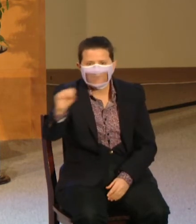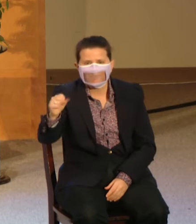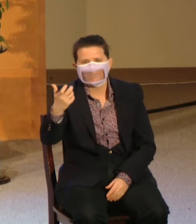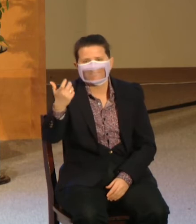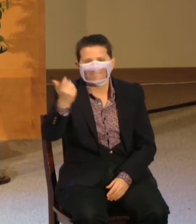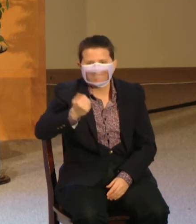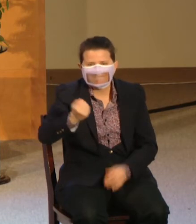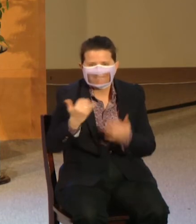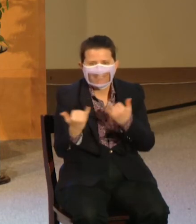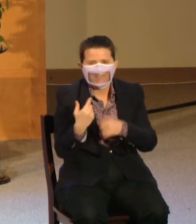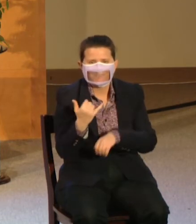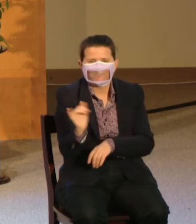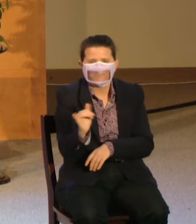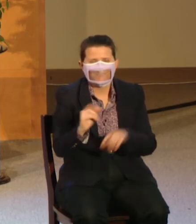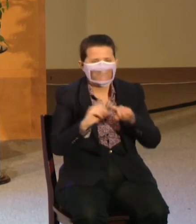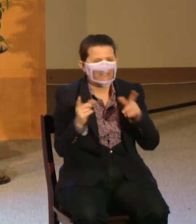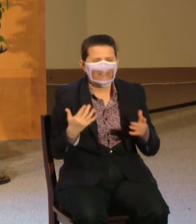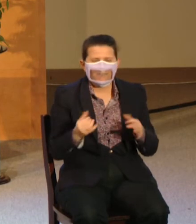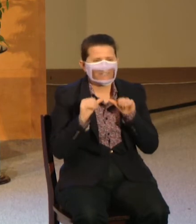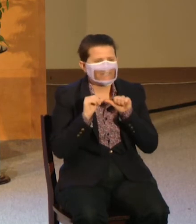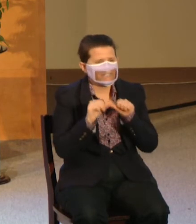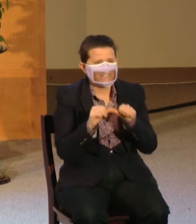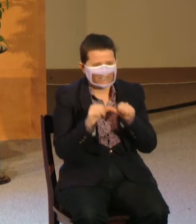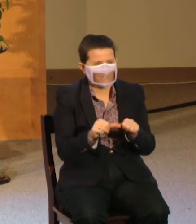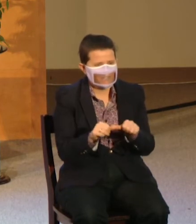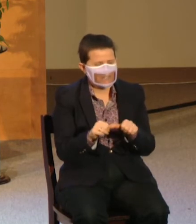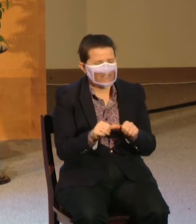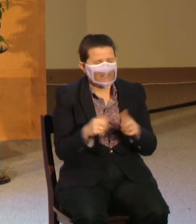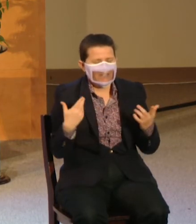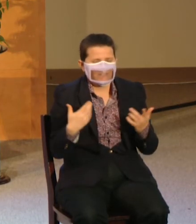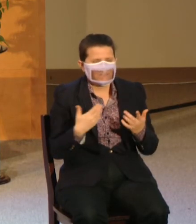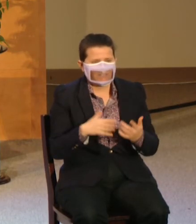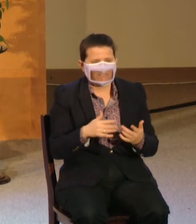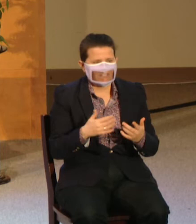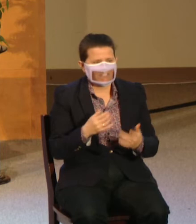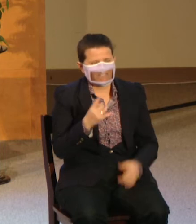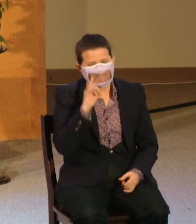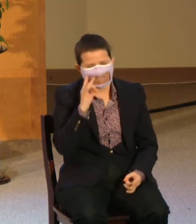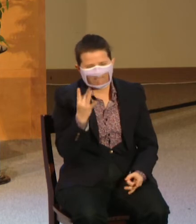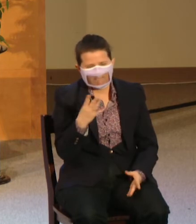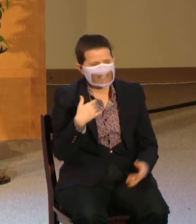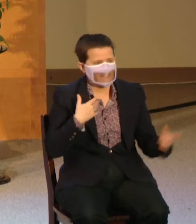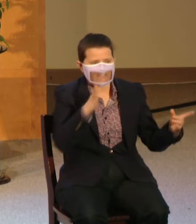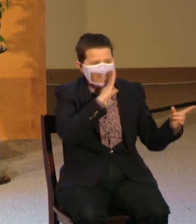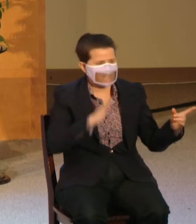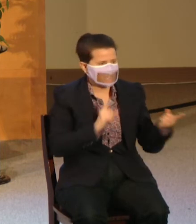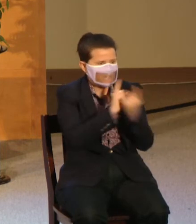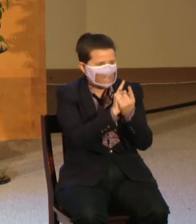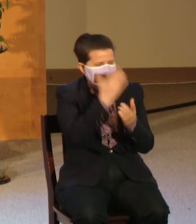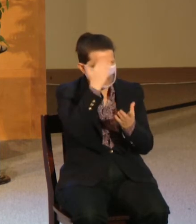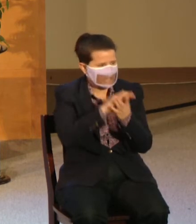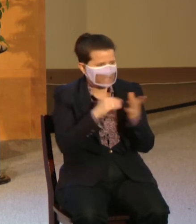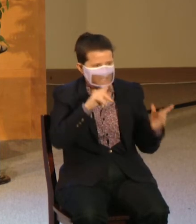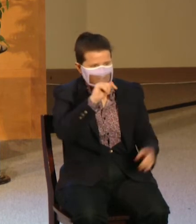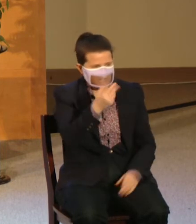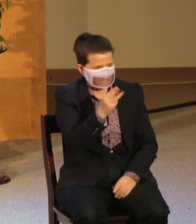But I would have continued to be miserable, and I never would have met my husband, Tim. And I can tell you, I feel more prosperous with him than I ever have